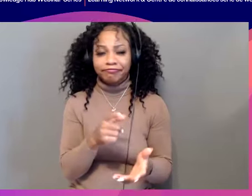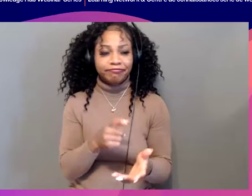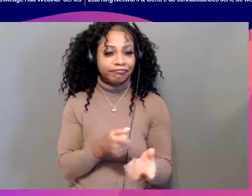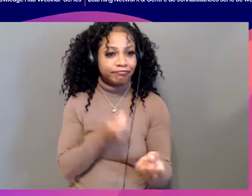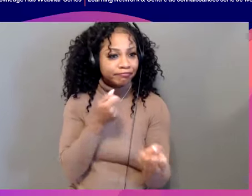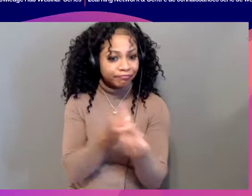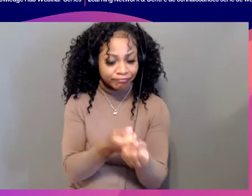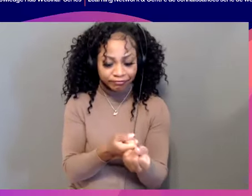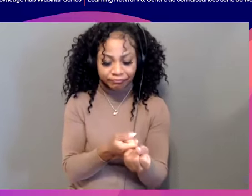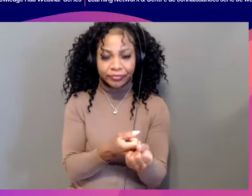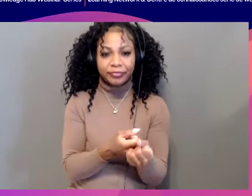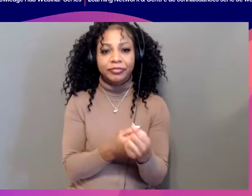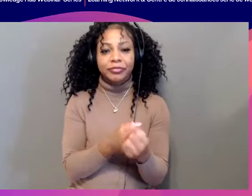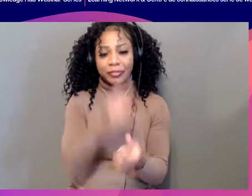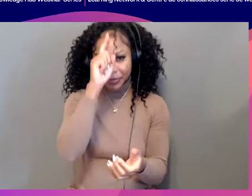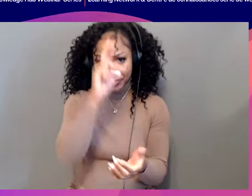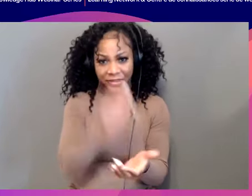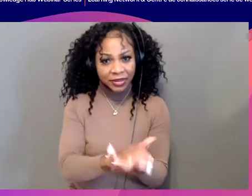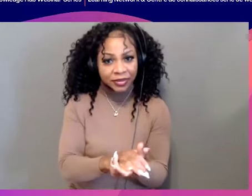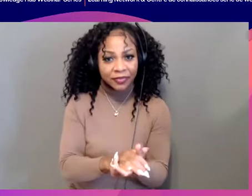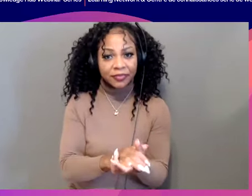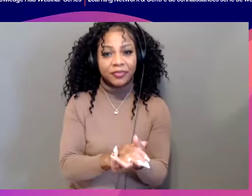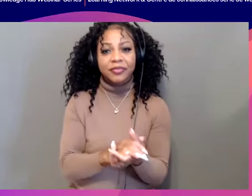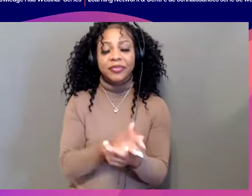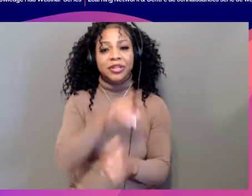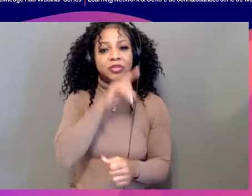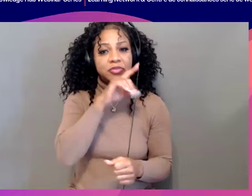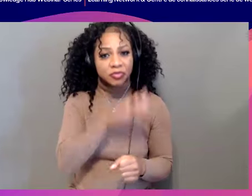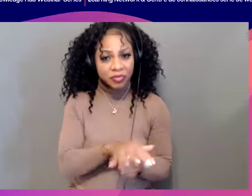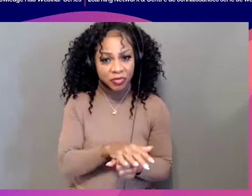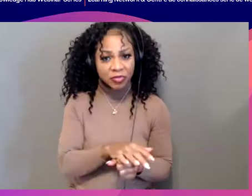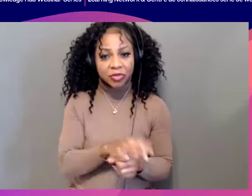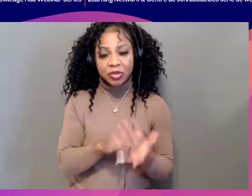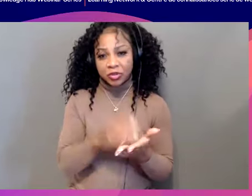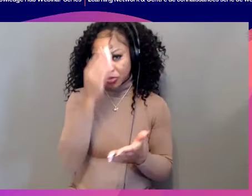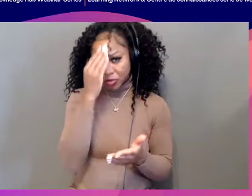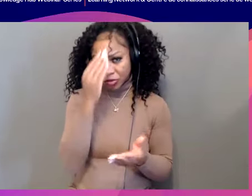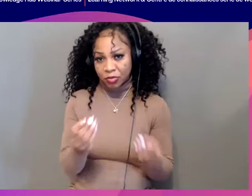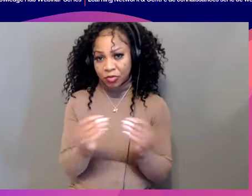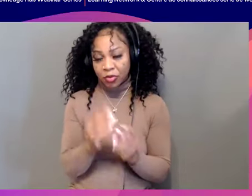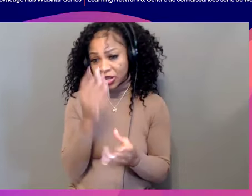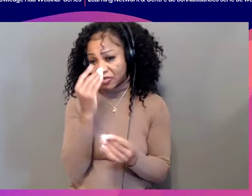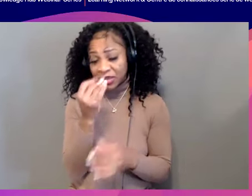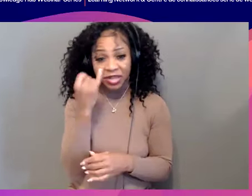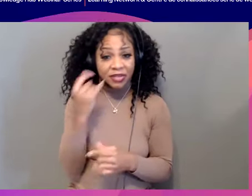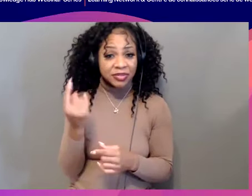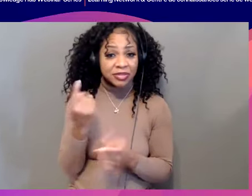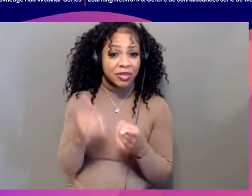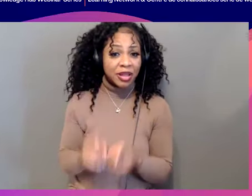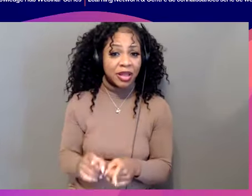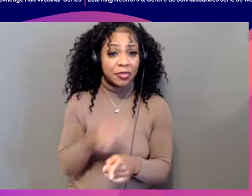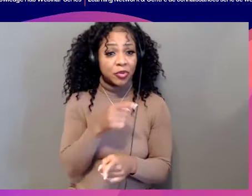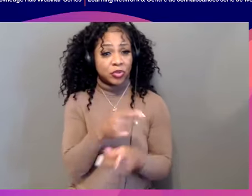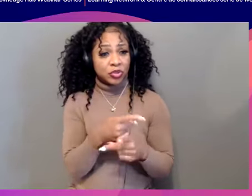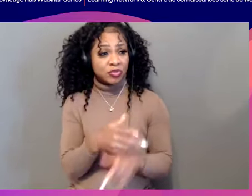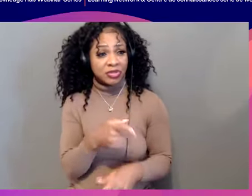and you know, committing to learning more. So if something happens and you don't, as a supervisor, you're like,